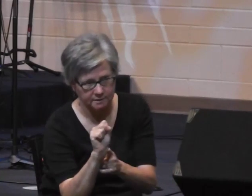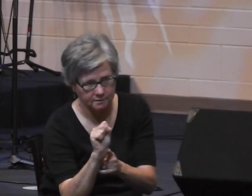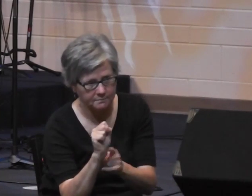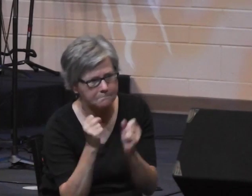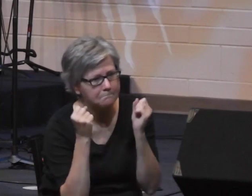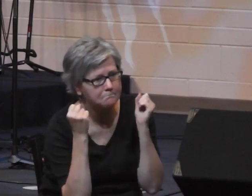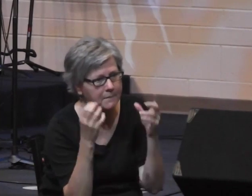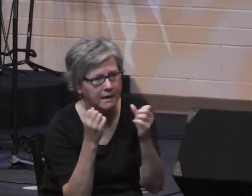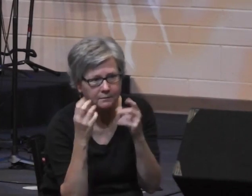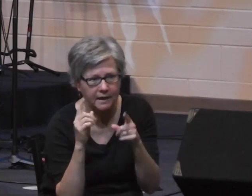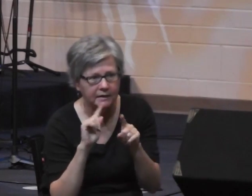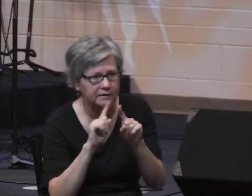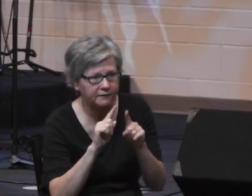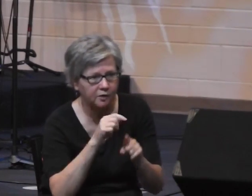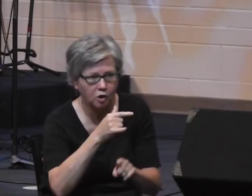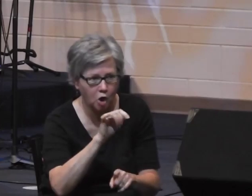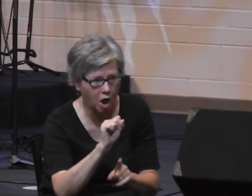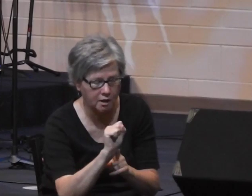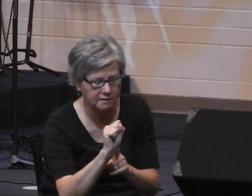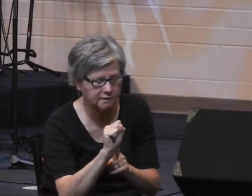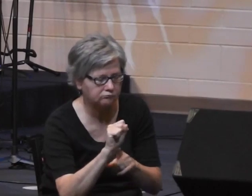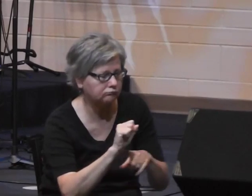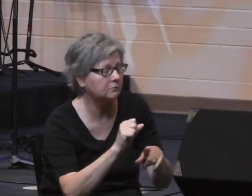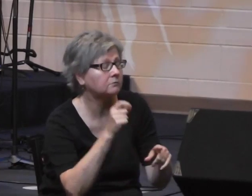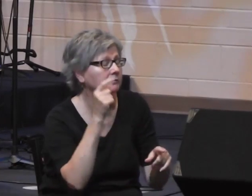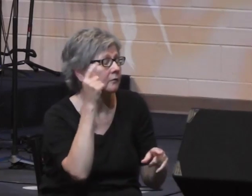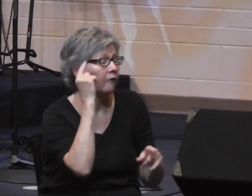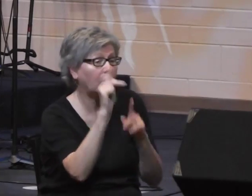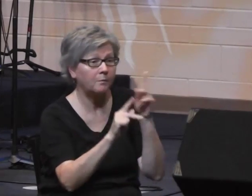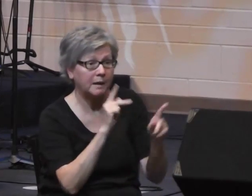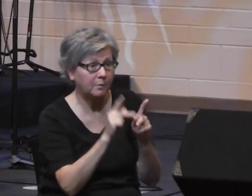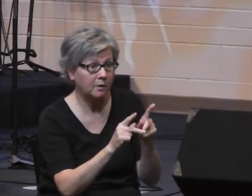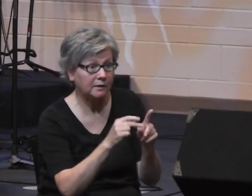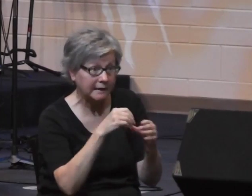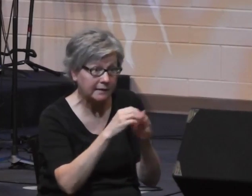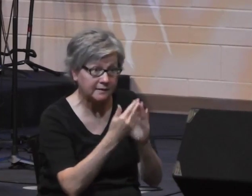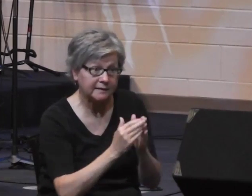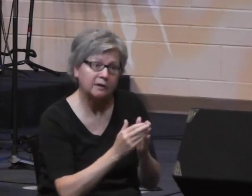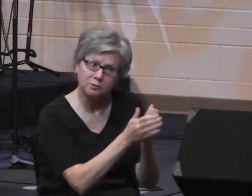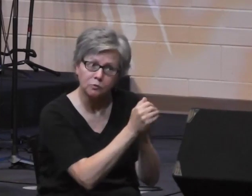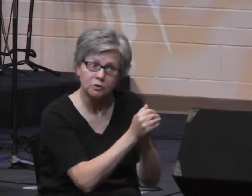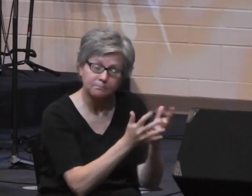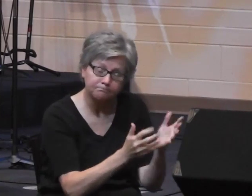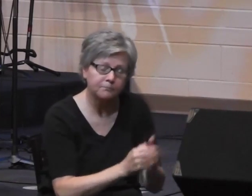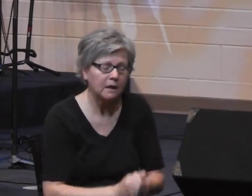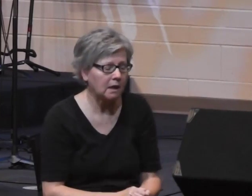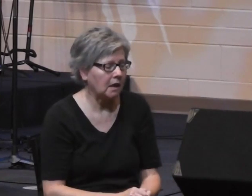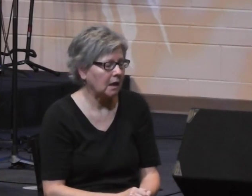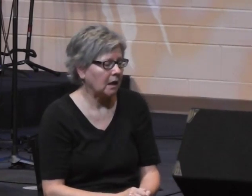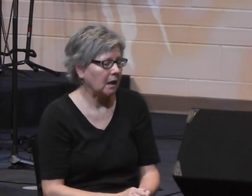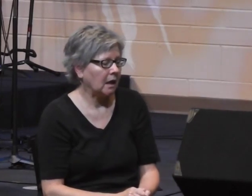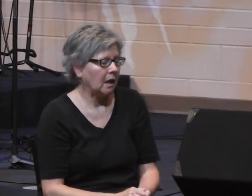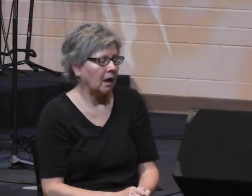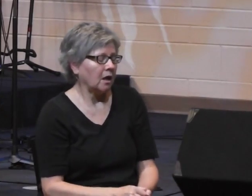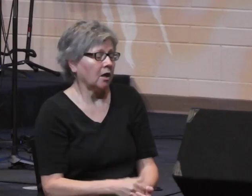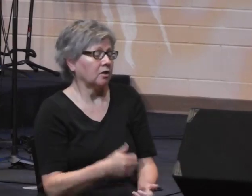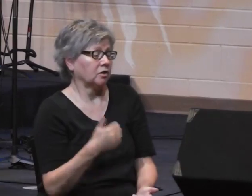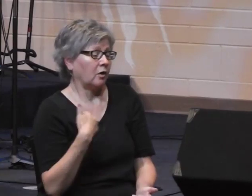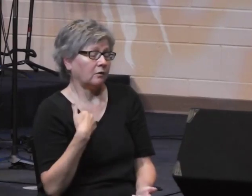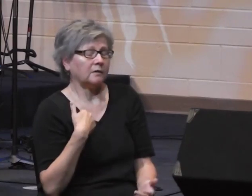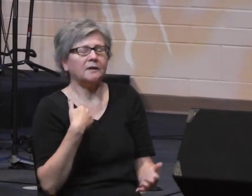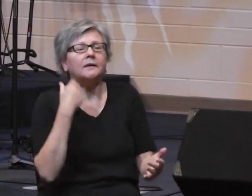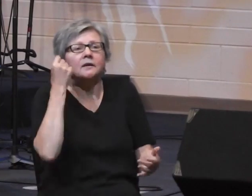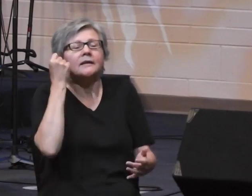lots of different gods on offer for the people in the city of Rome. And not just the Roman gods, but